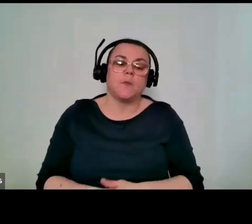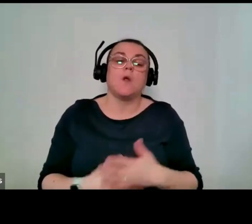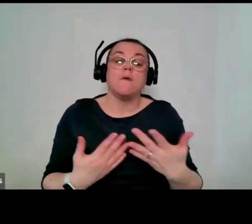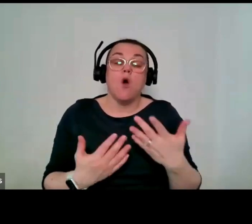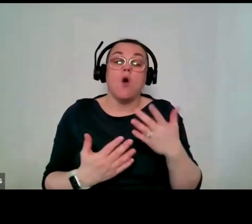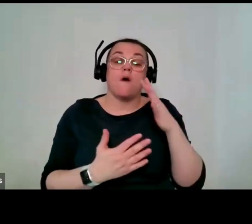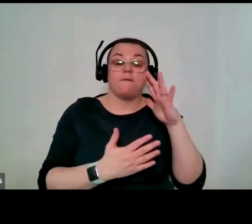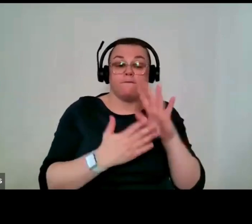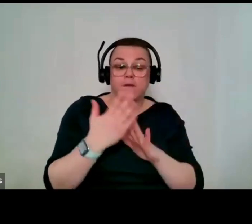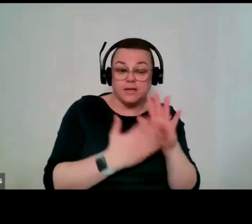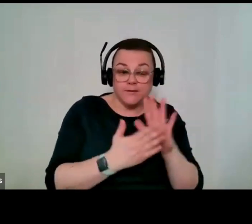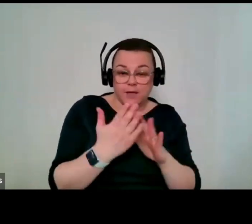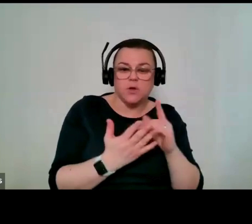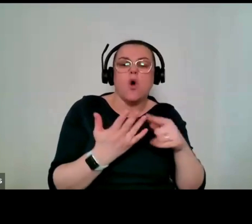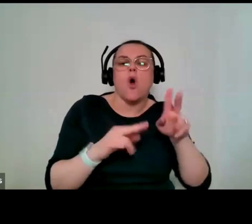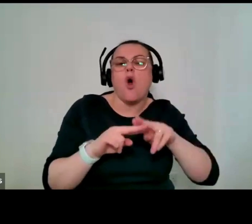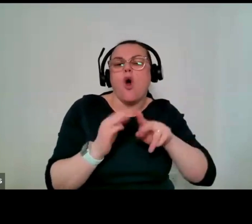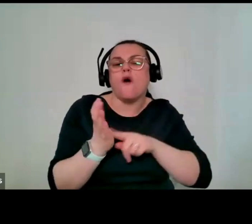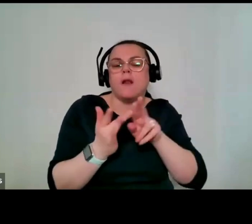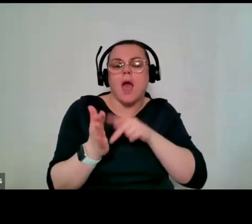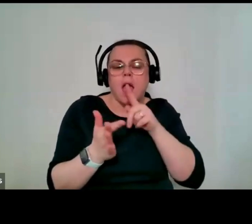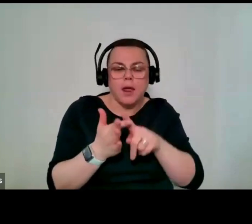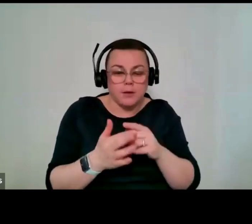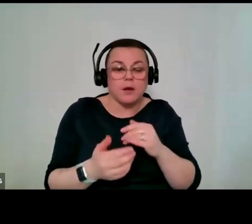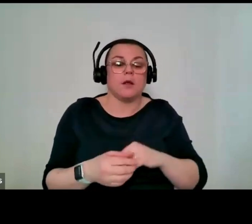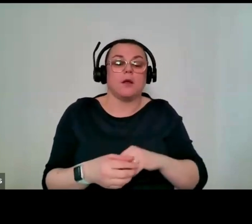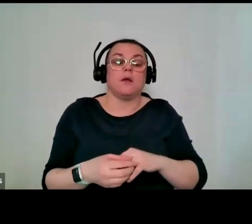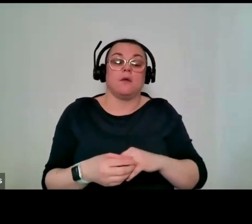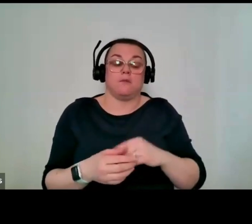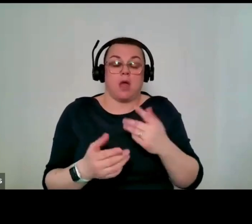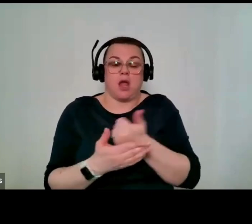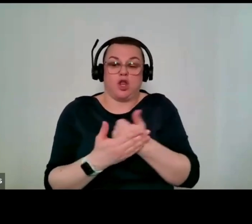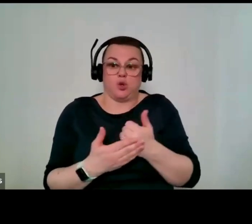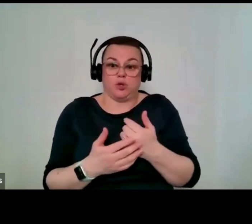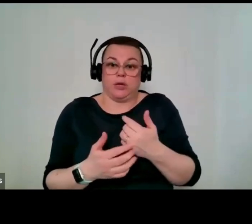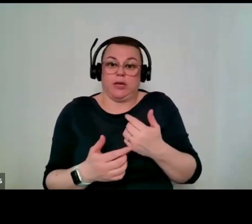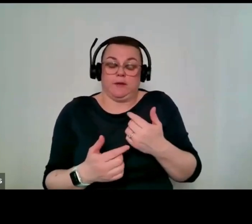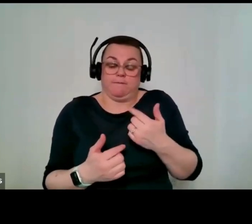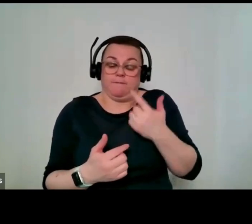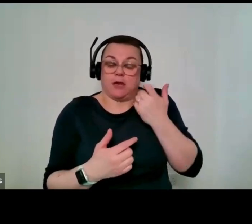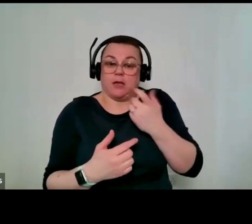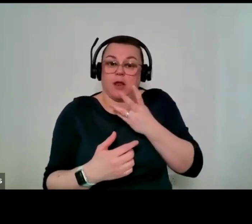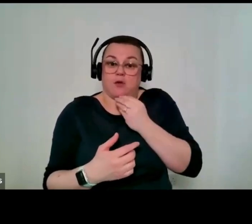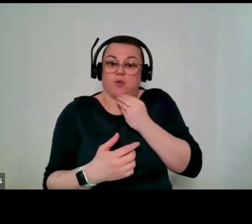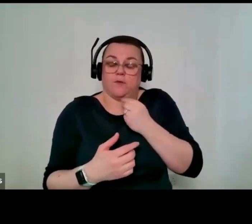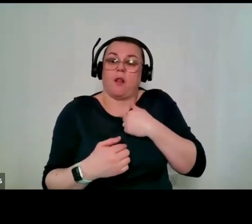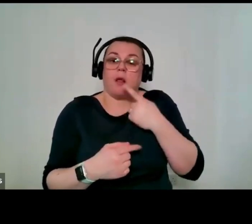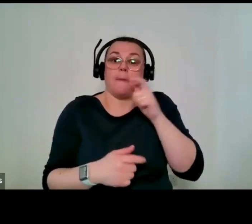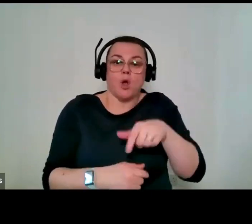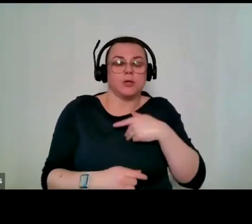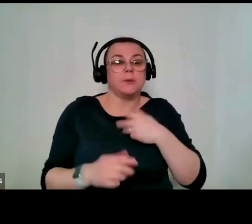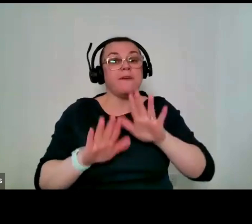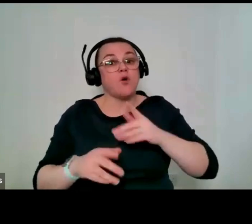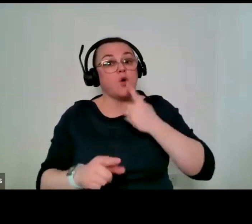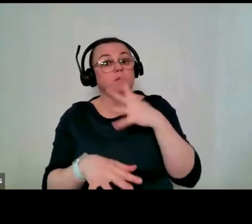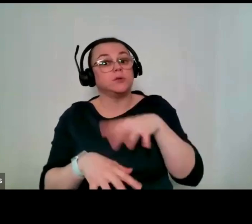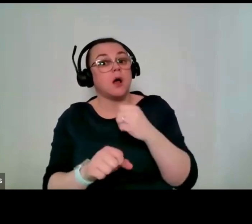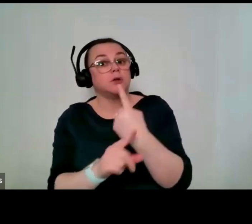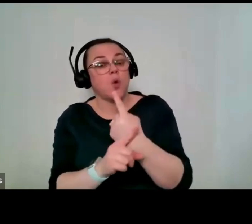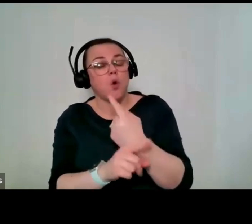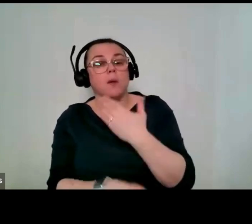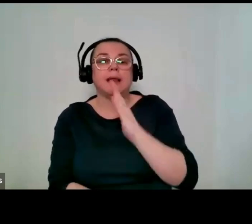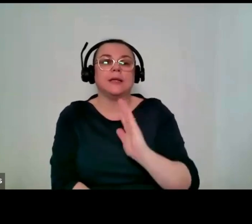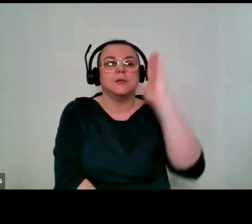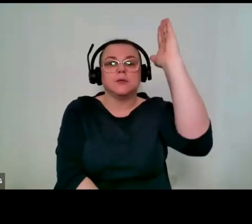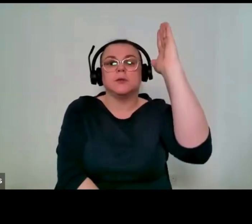offline meetings, I find that helpful if people would actually raise their hand before they start speaking. I don't